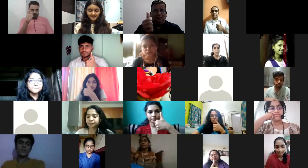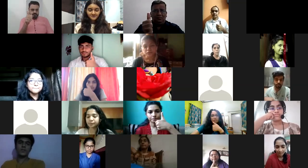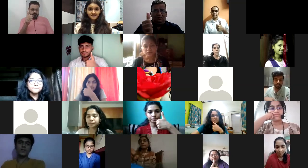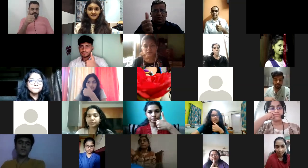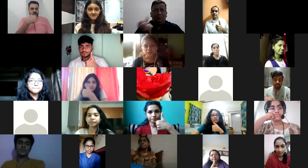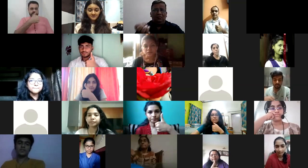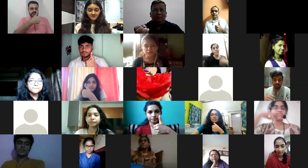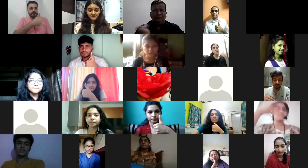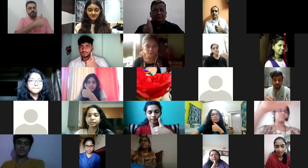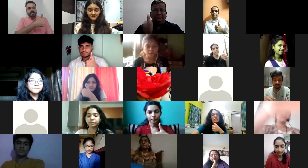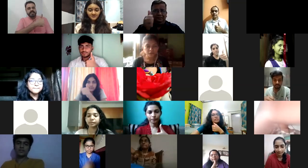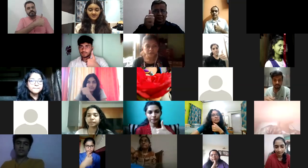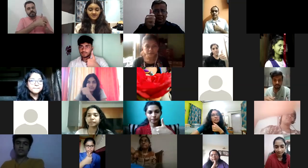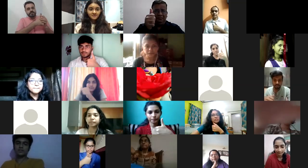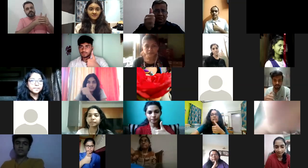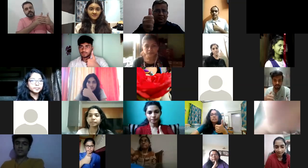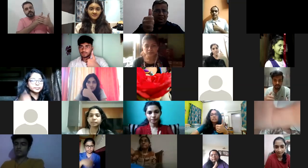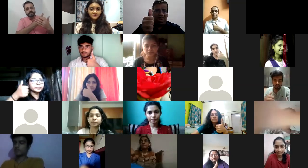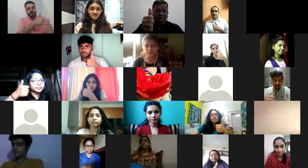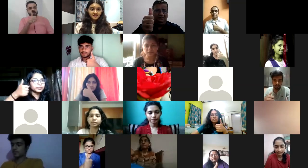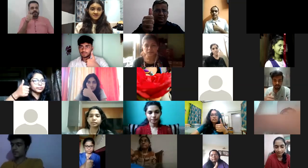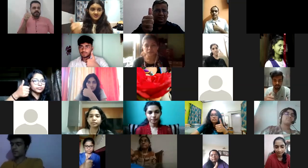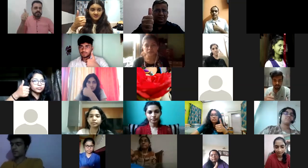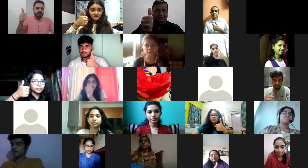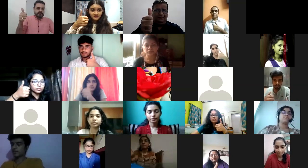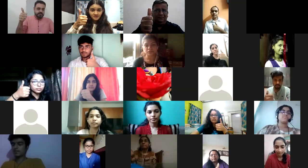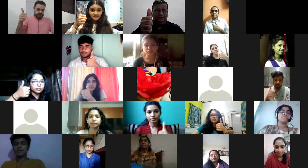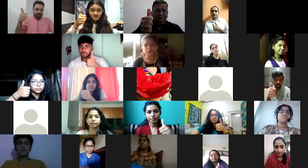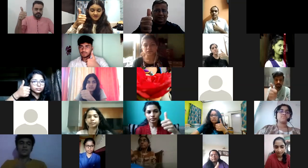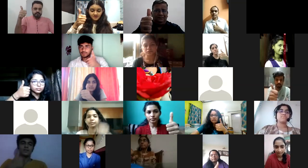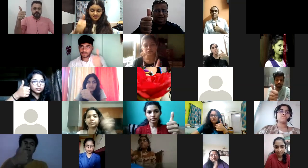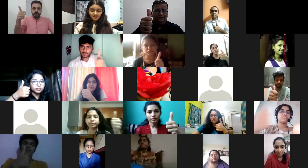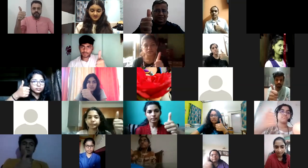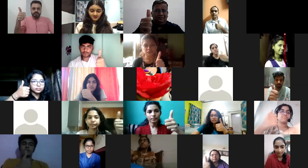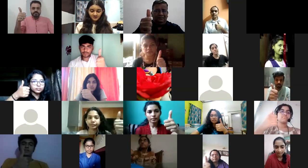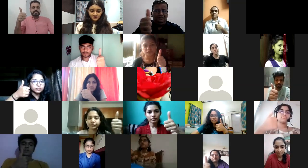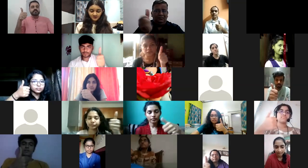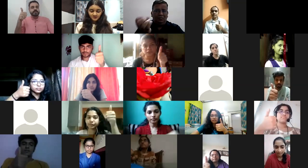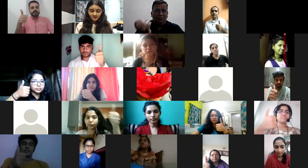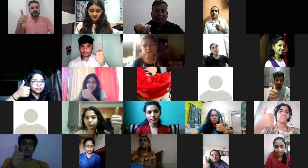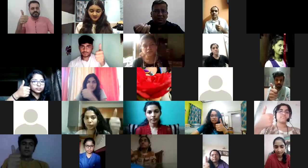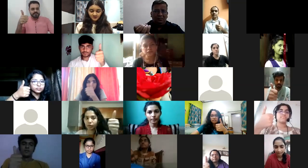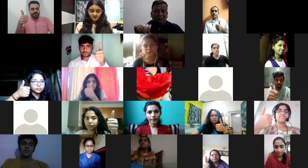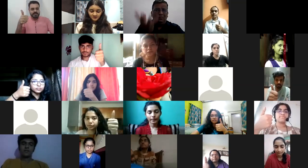Okay. I'm showing like this because you should be able to see it. Good. This is sign for good. Okay.